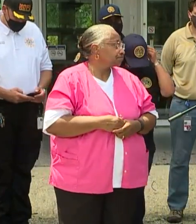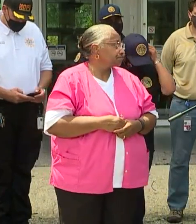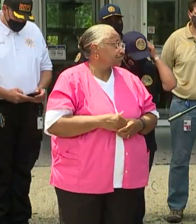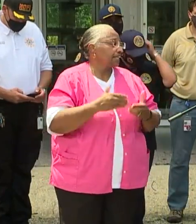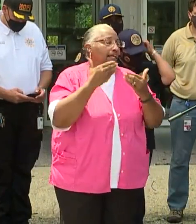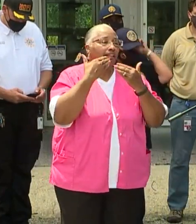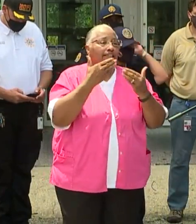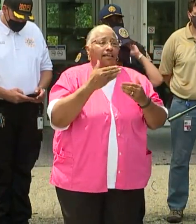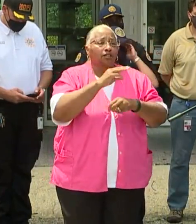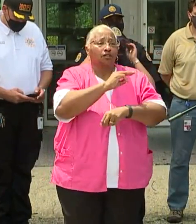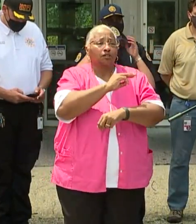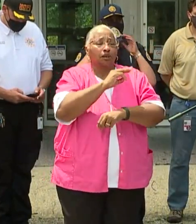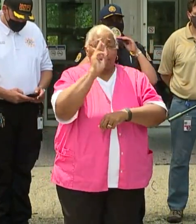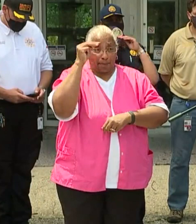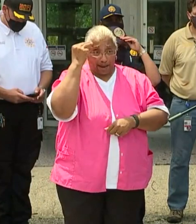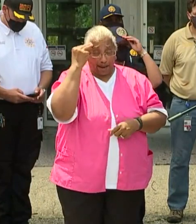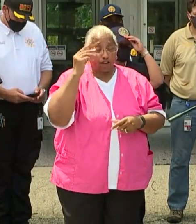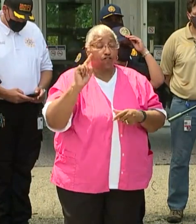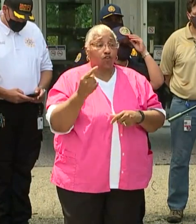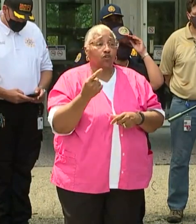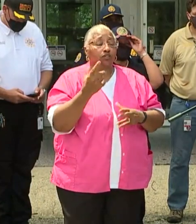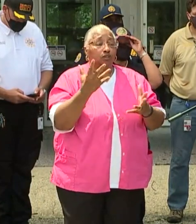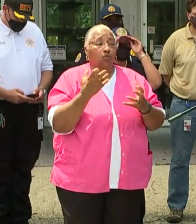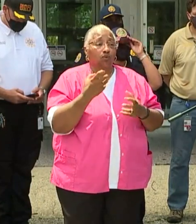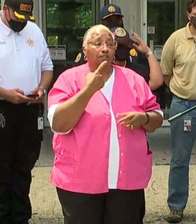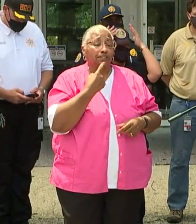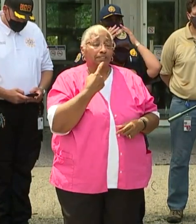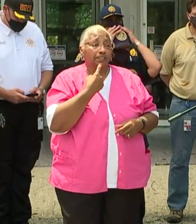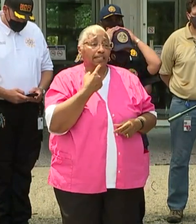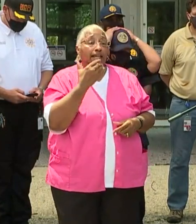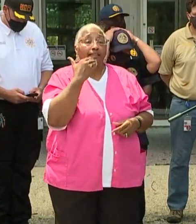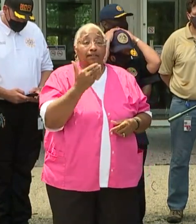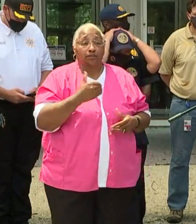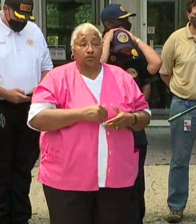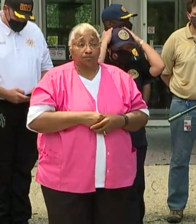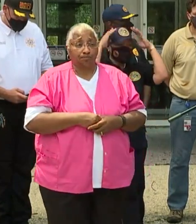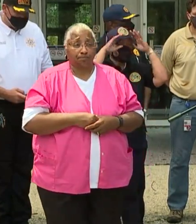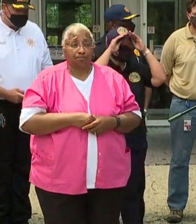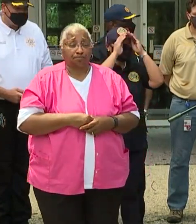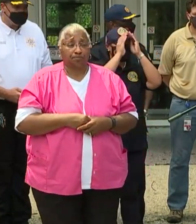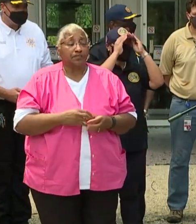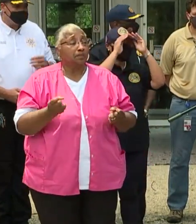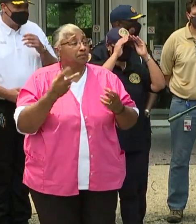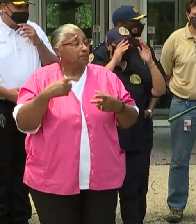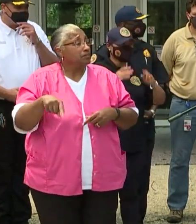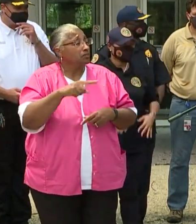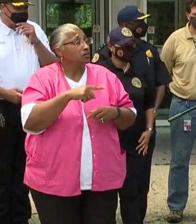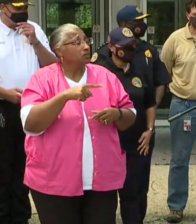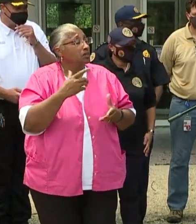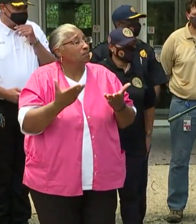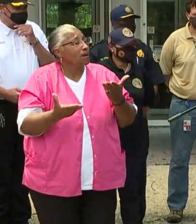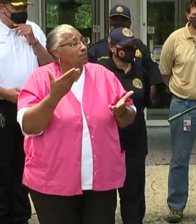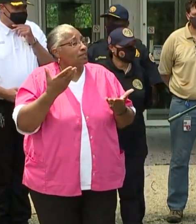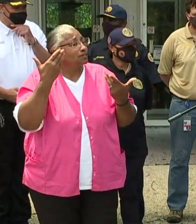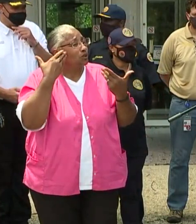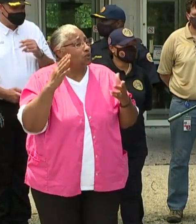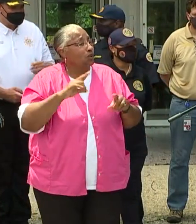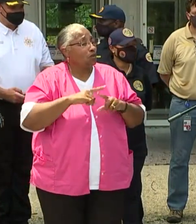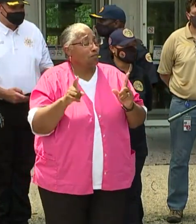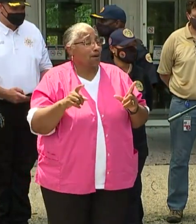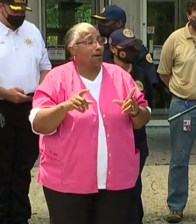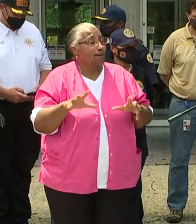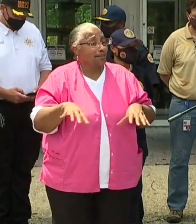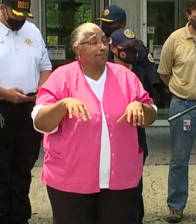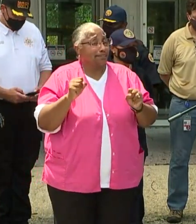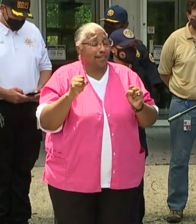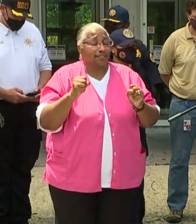Thank you, Mayor. The first thing I want to say is a thank you. Many of you probably don't know, but it takes hundreds of men